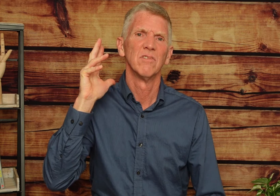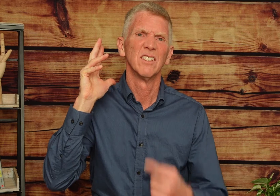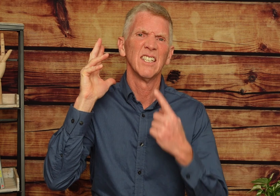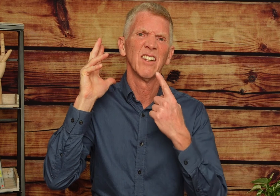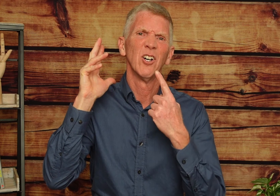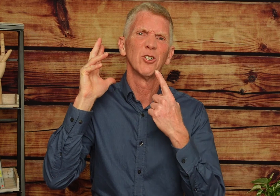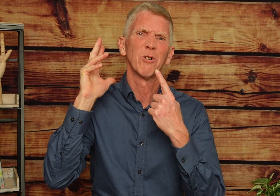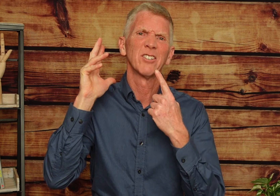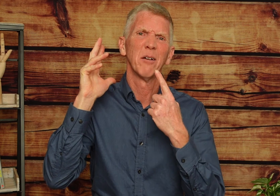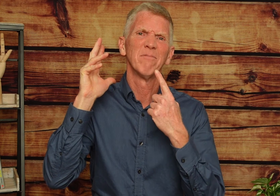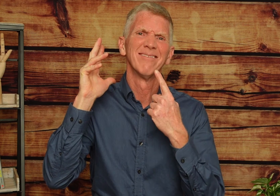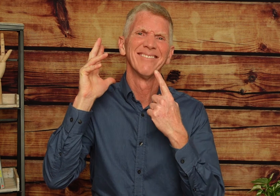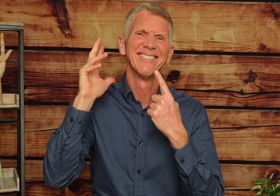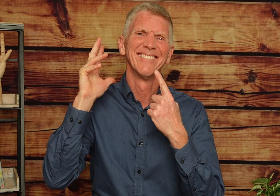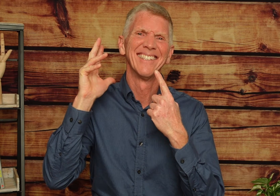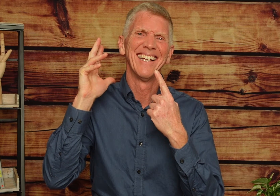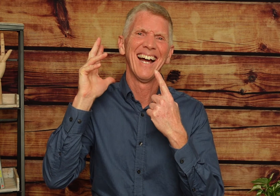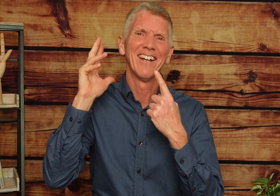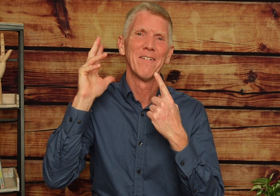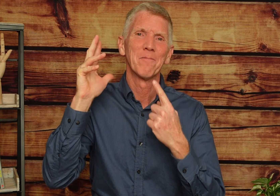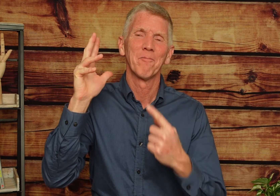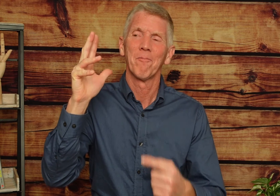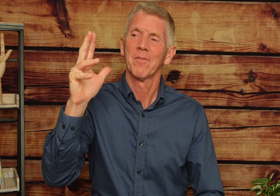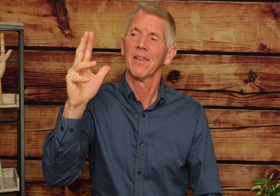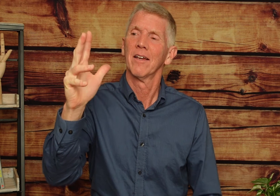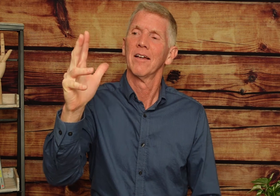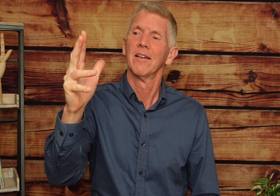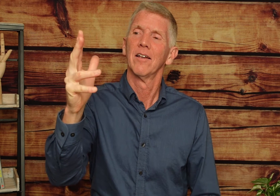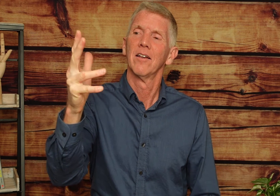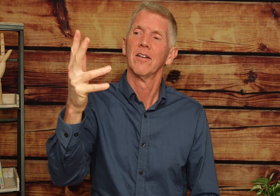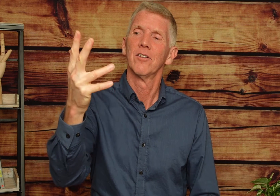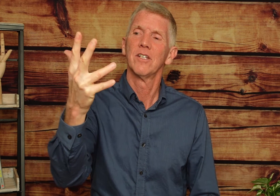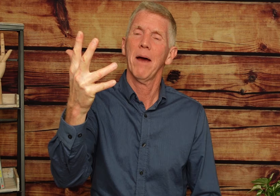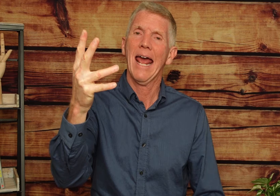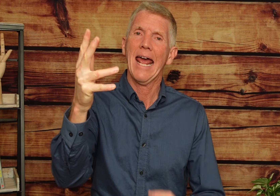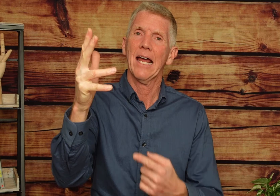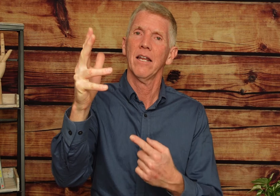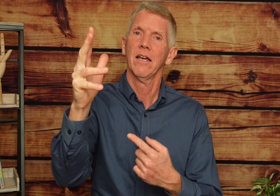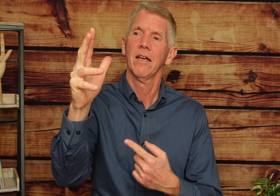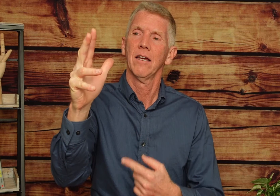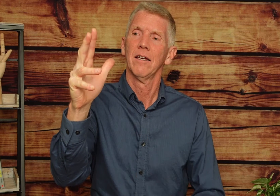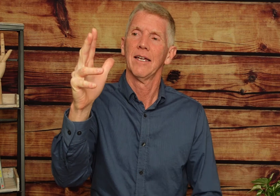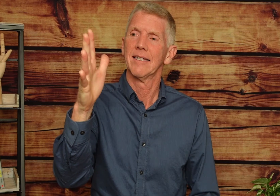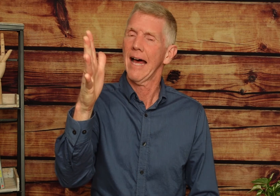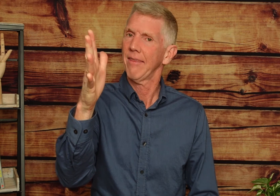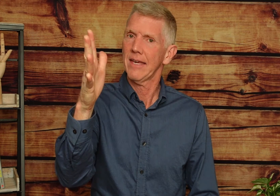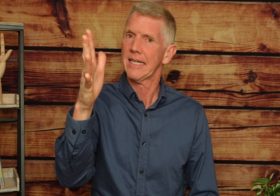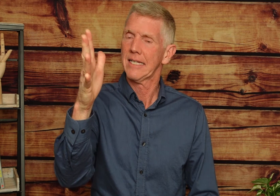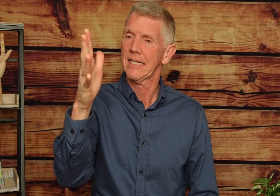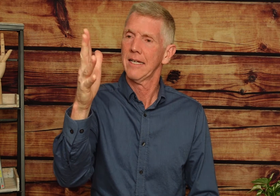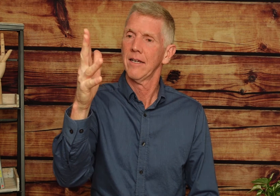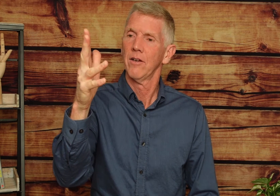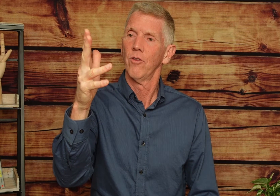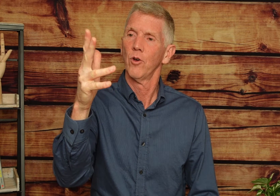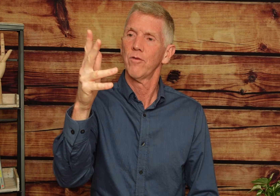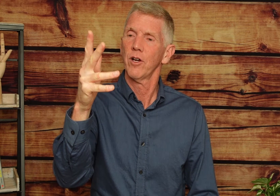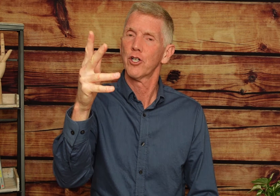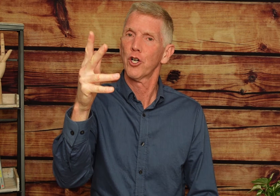See that nose scrunched up? See that? Do you see my hand? It's not this. Those fingers curve a